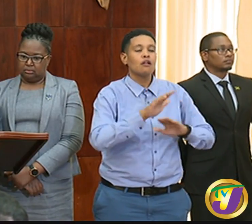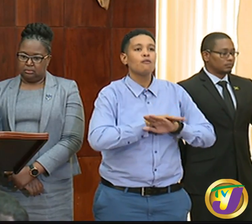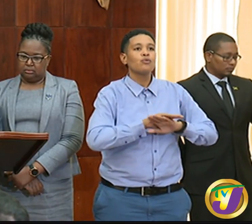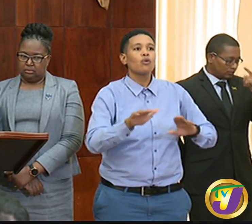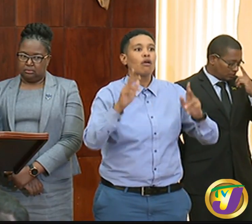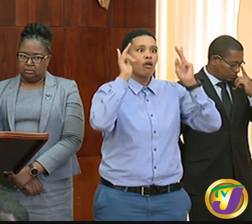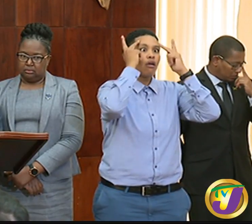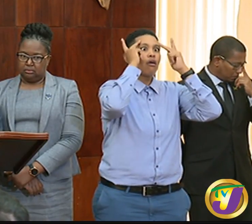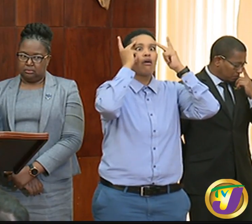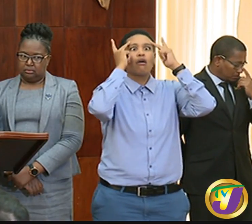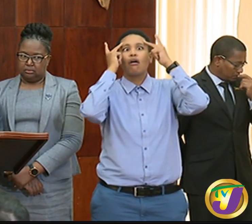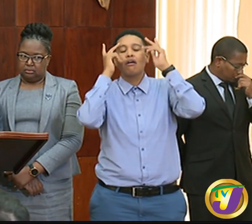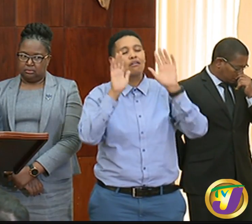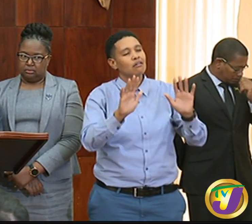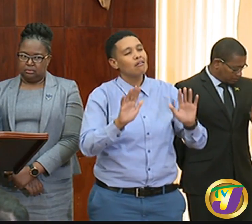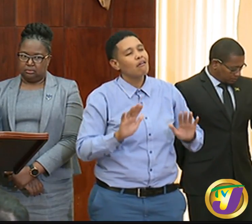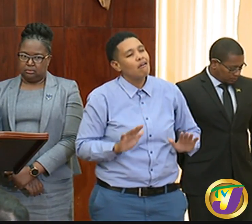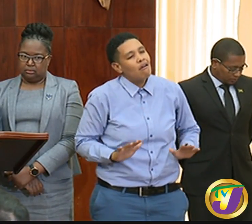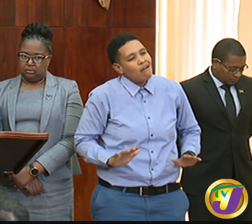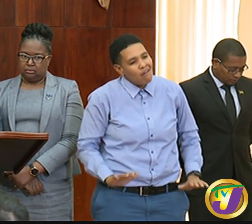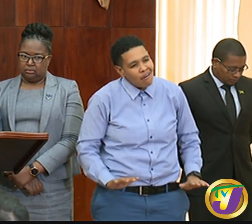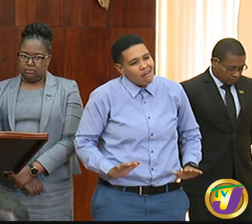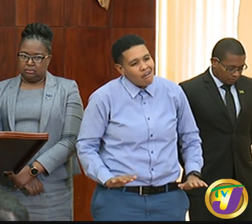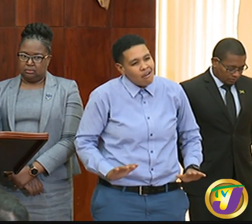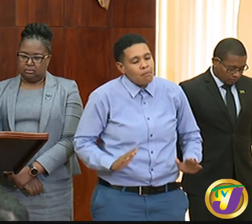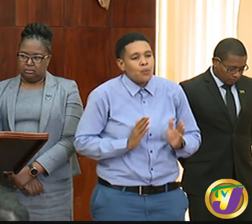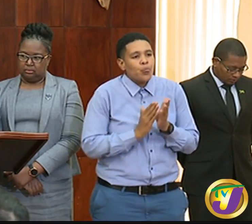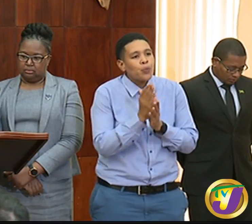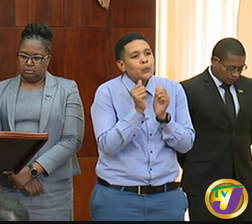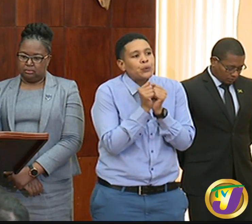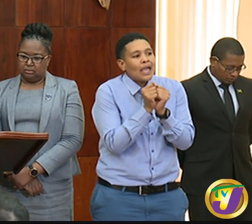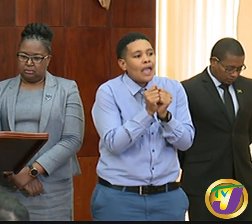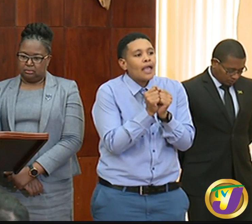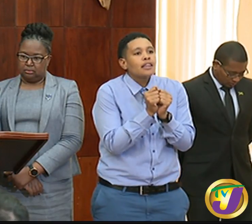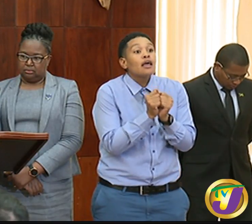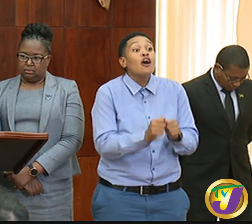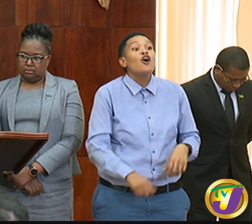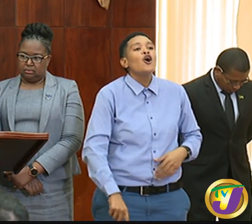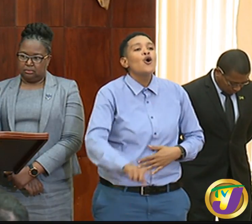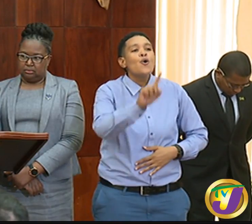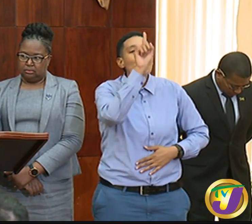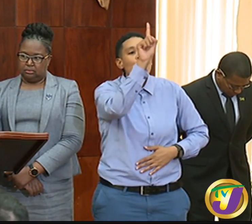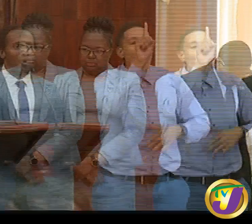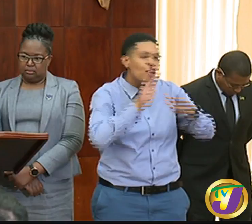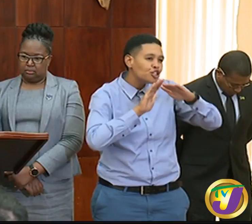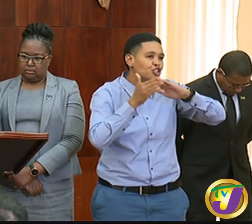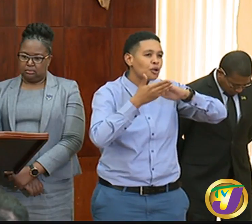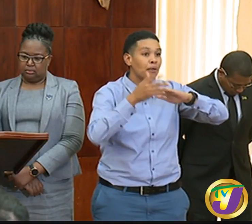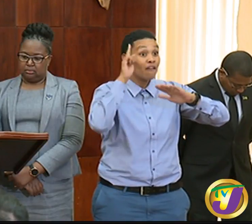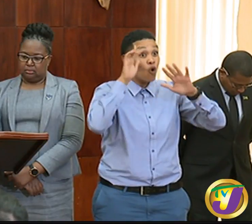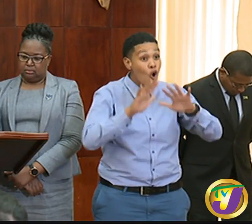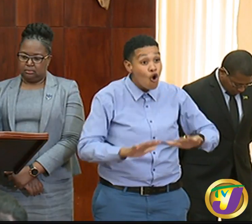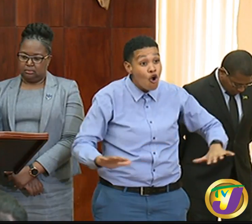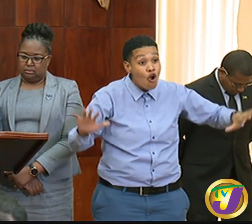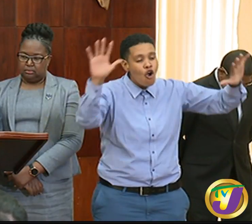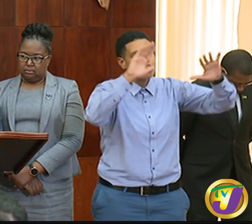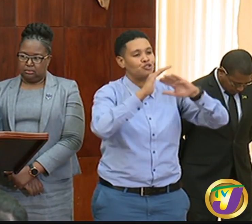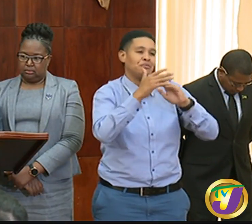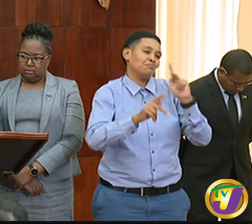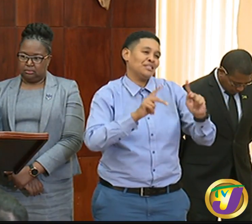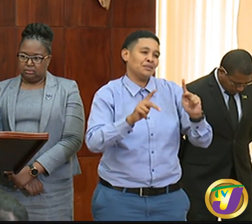cause panic, just to be calm as we get through this together. It is one Jamaica for all Jamaicans,